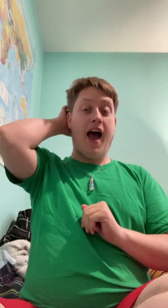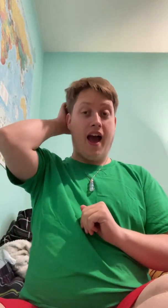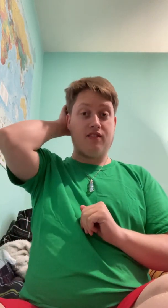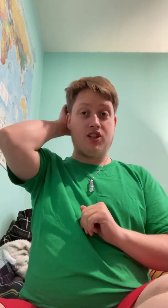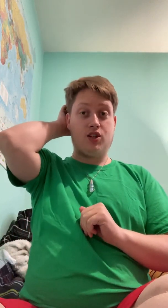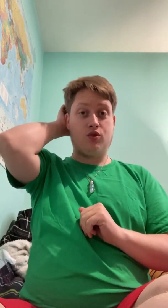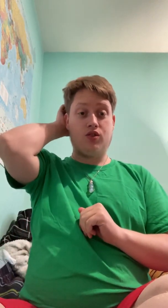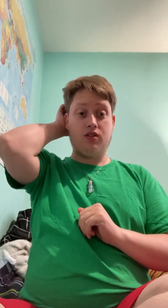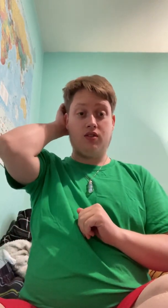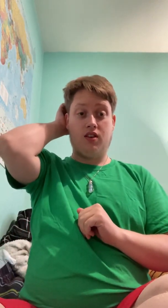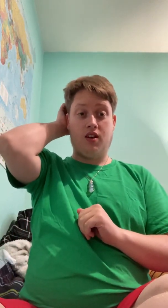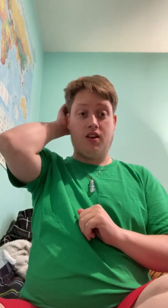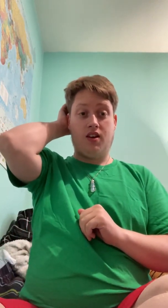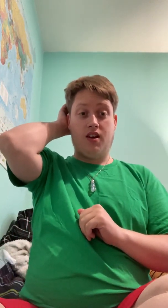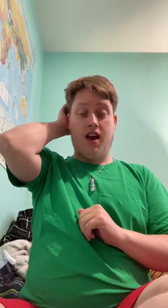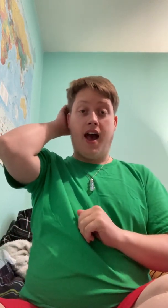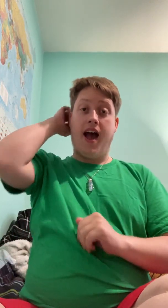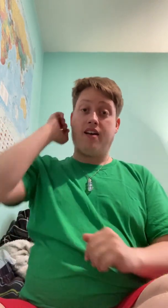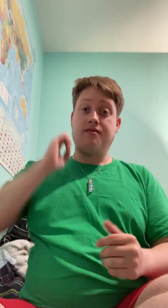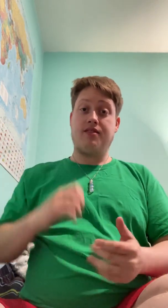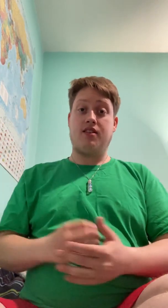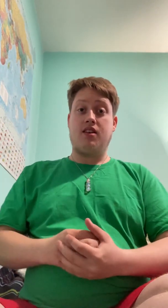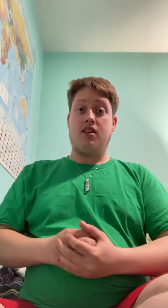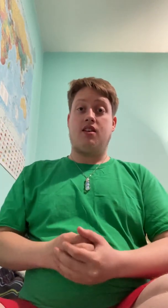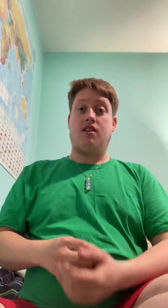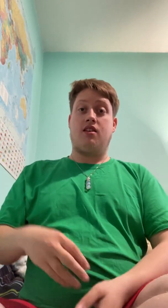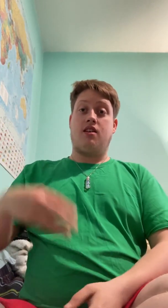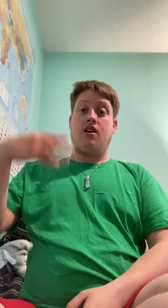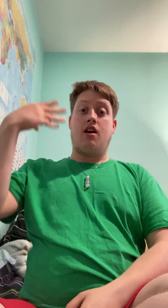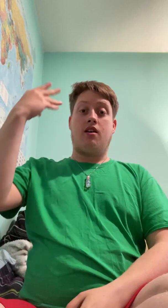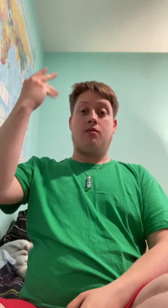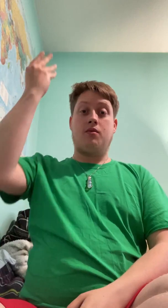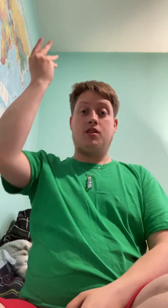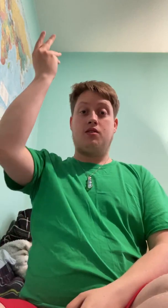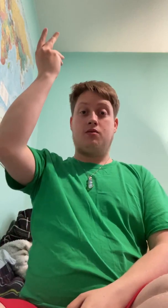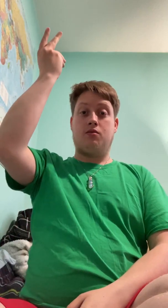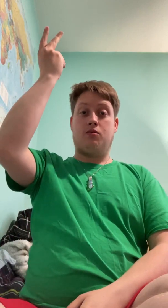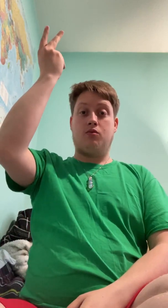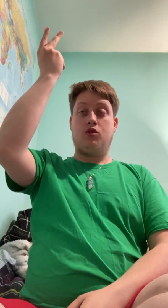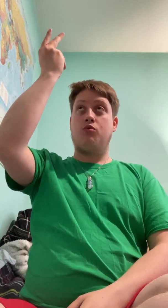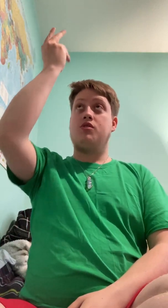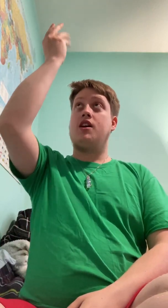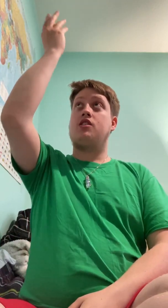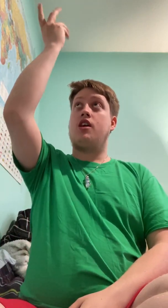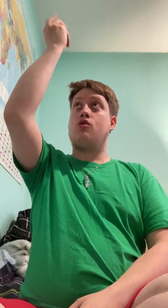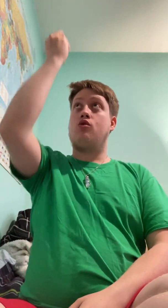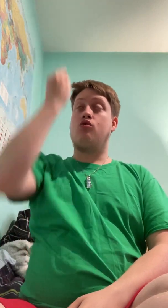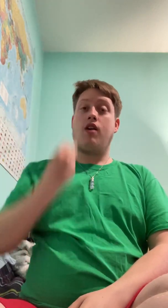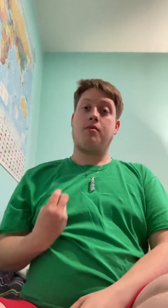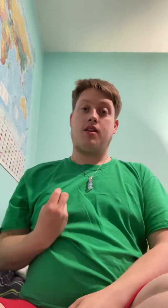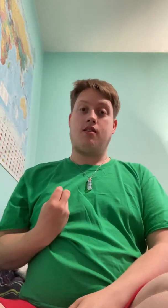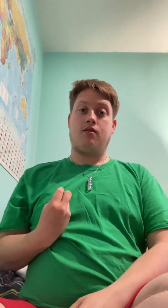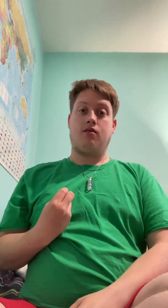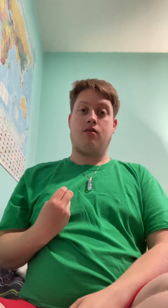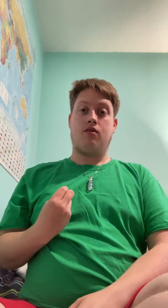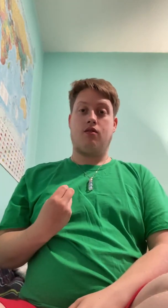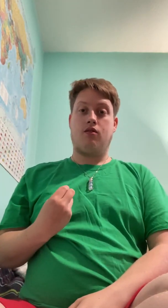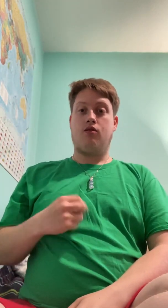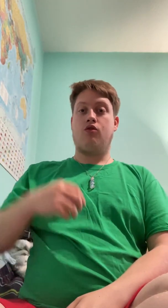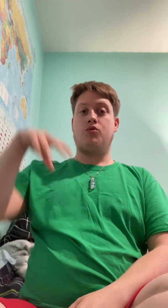Have children. Have is you pretend that you're grabbing it from the